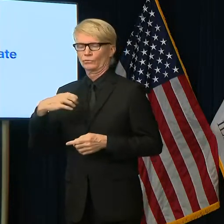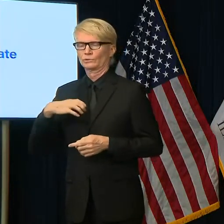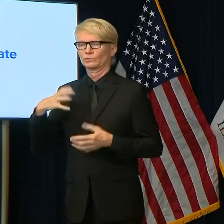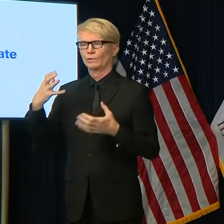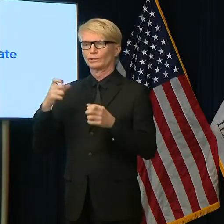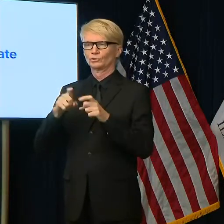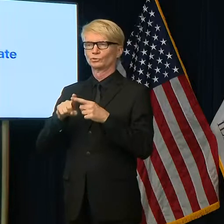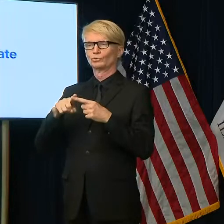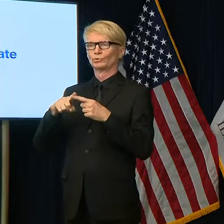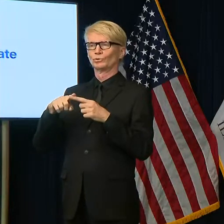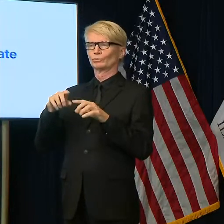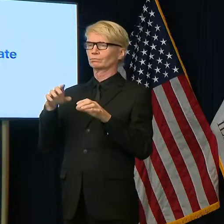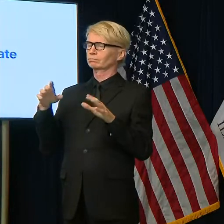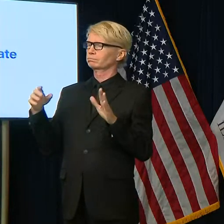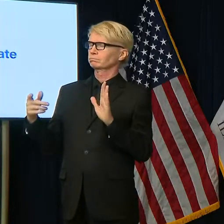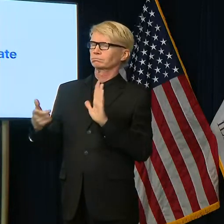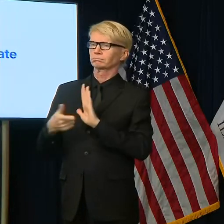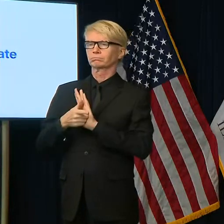Well,